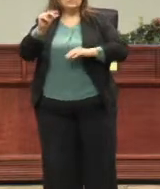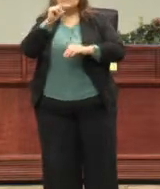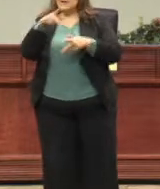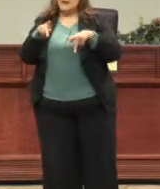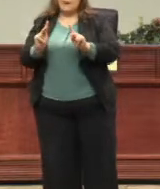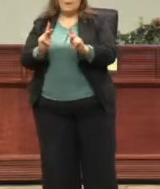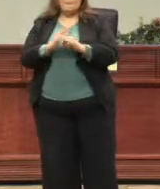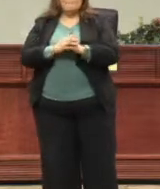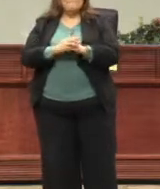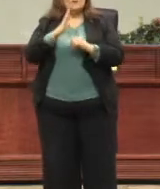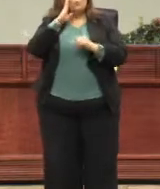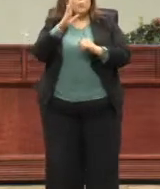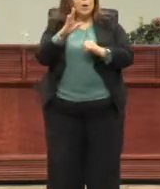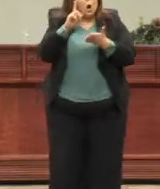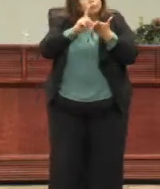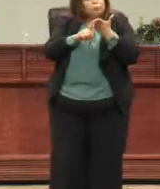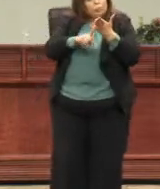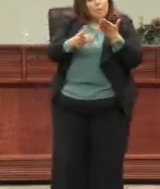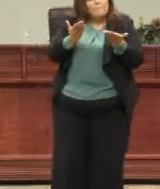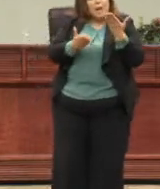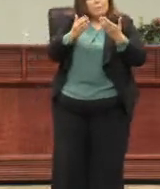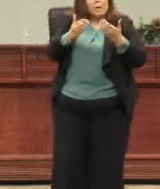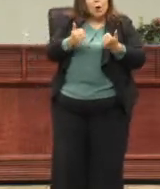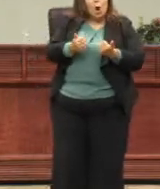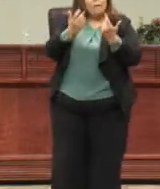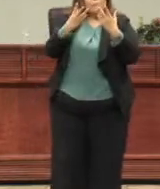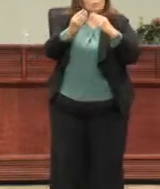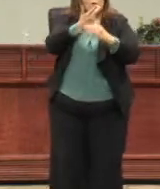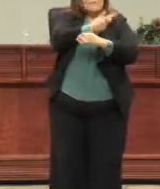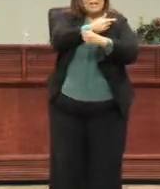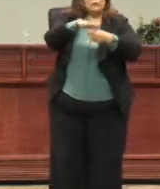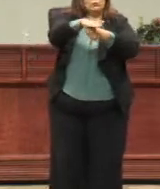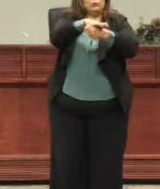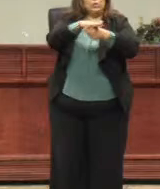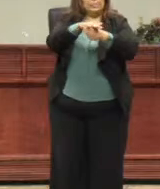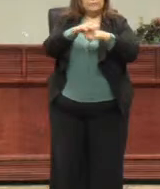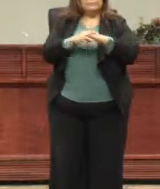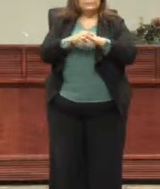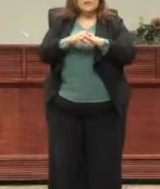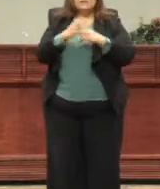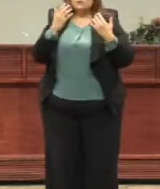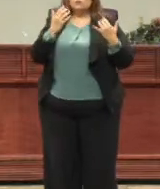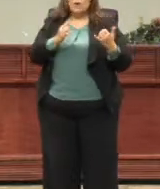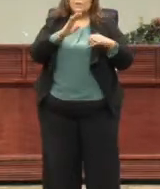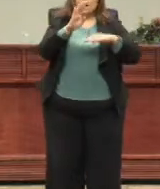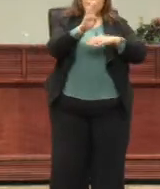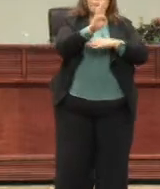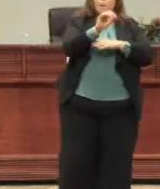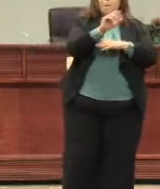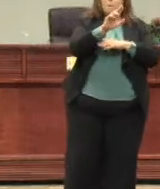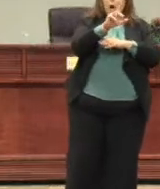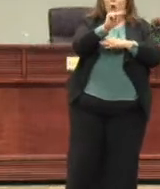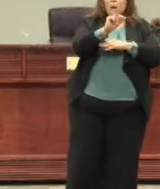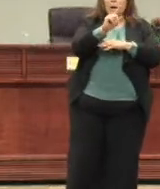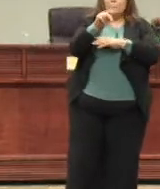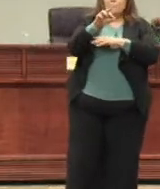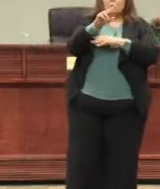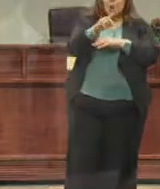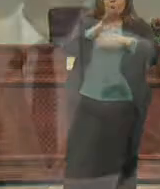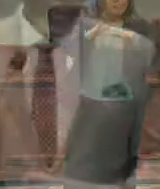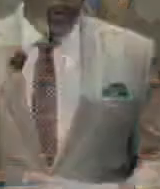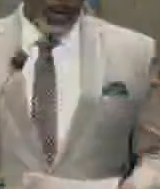sites within the county. This will complement our busy Barnett Park location and hopefully relieve some of the stress on that